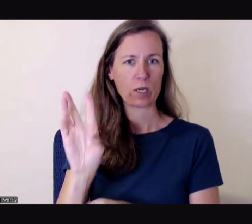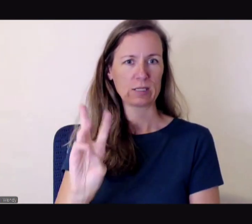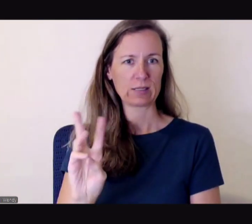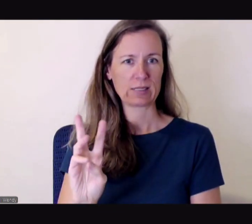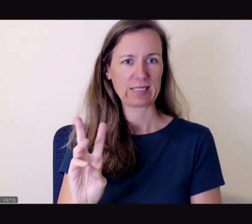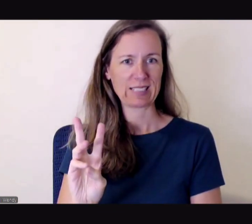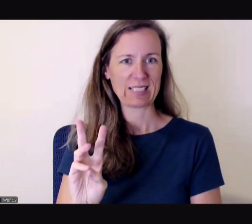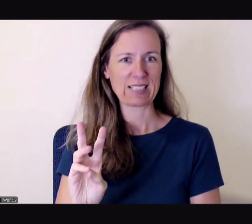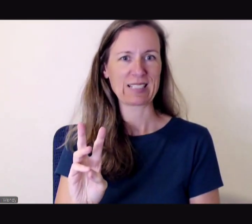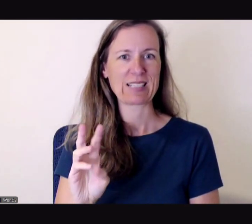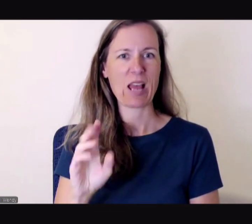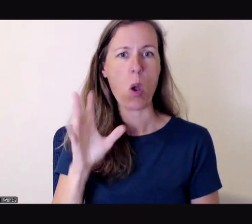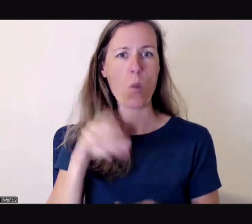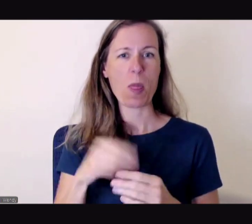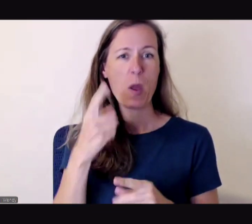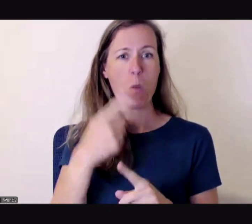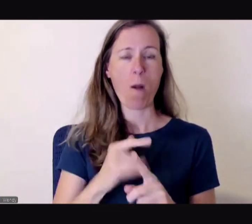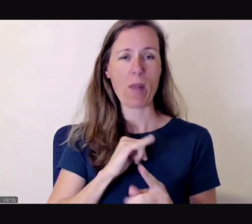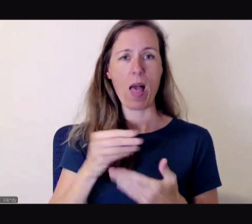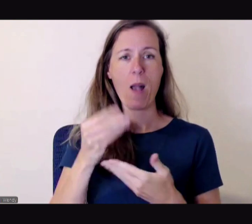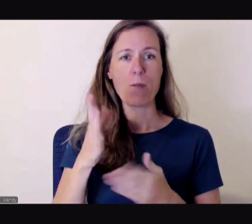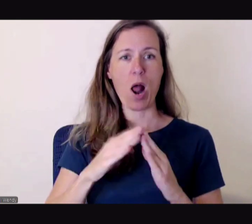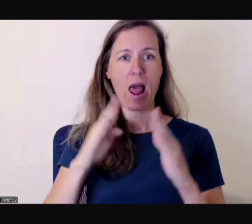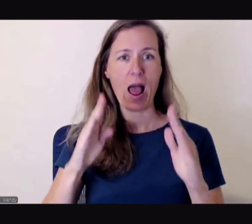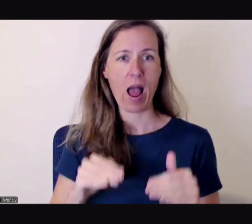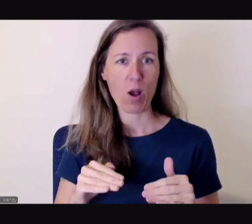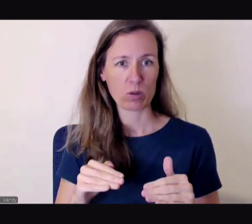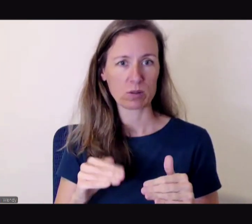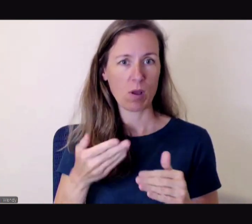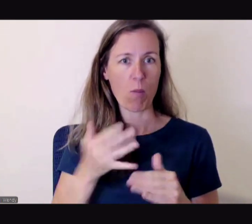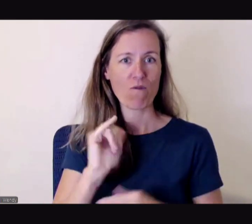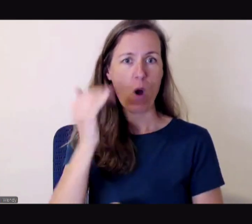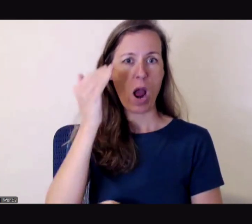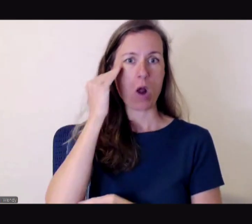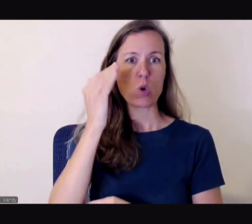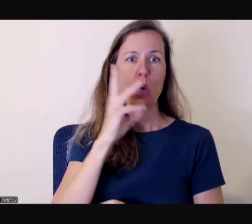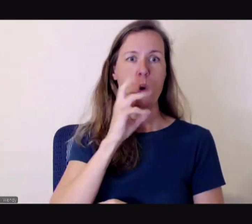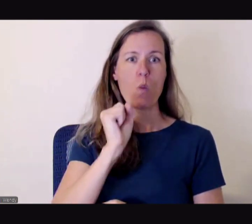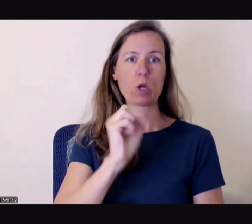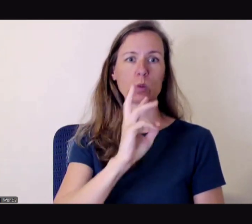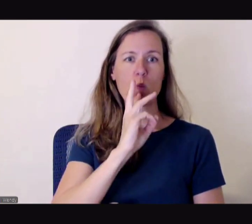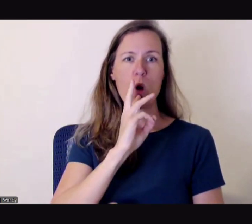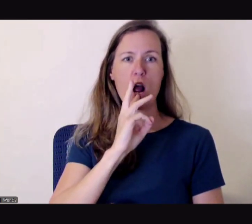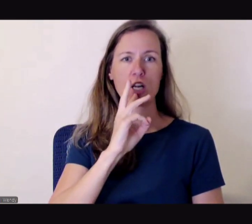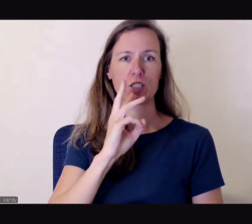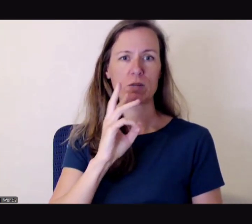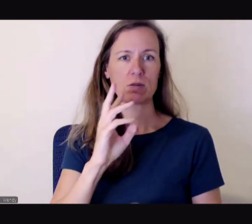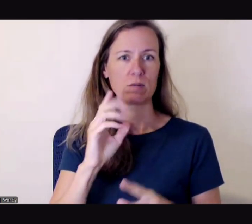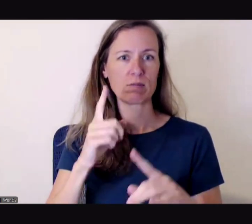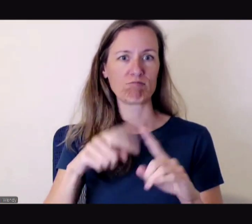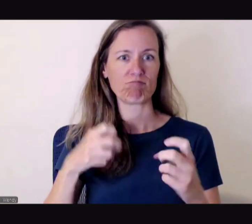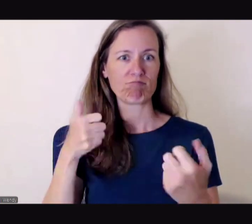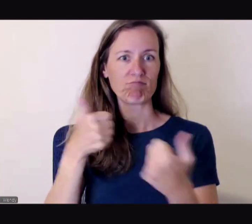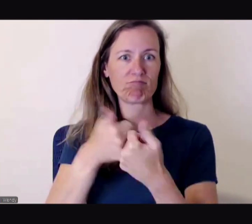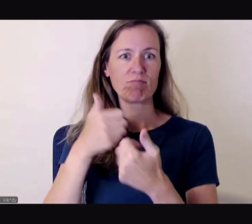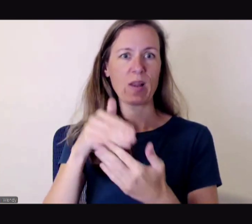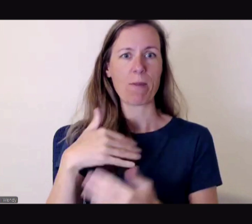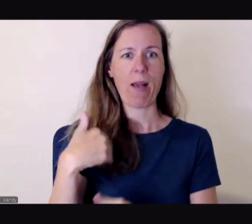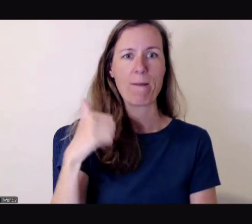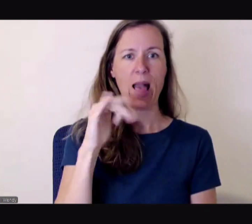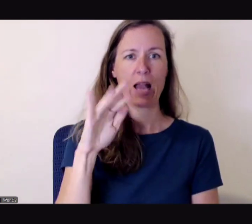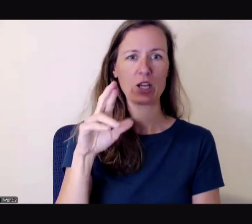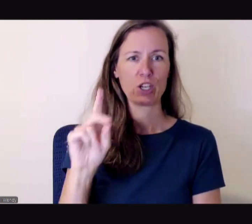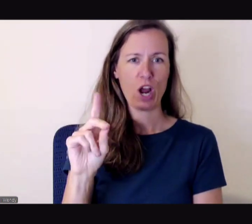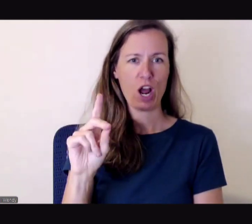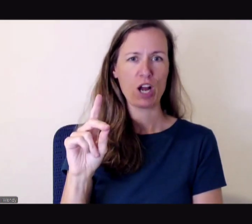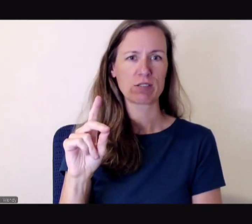my backyard on an early Sunday morning helping me to navigate a water retention issue. As a new Ward 3 resident, I have the same